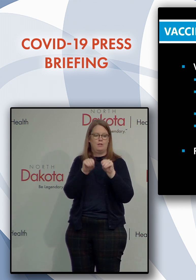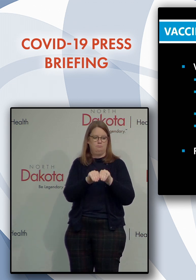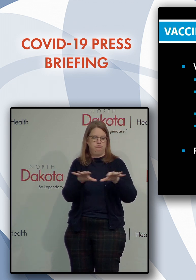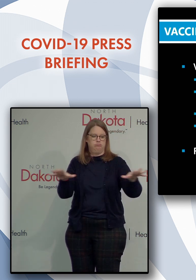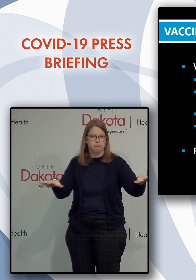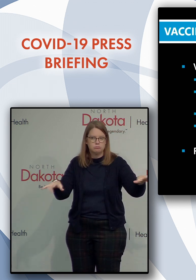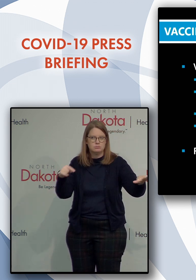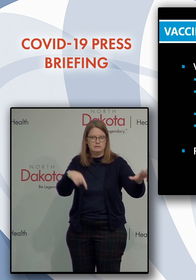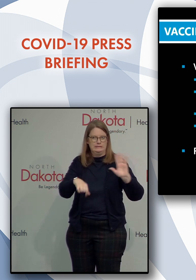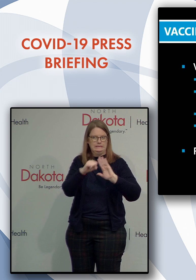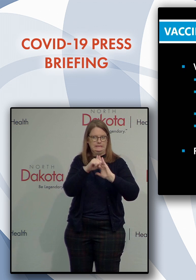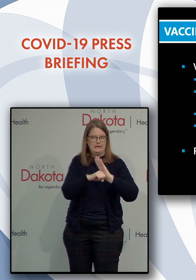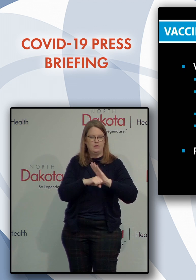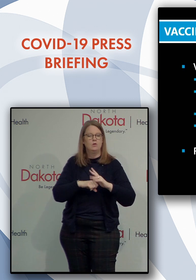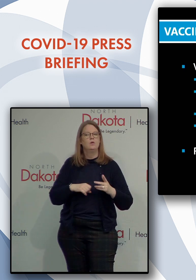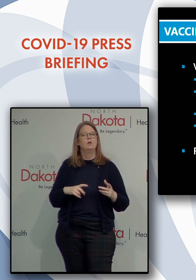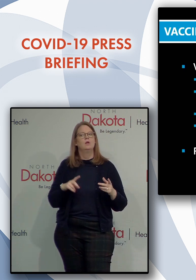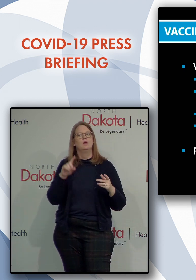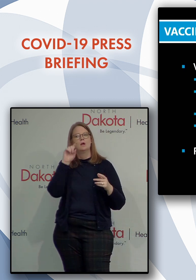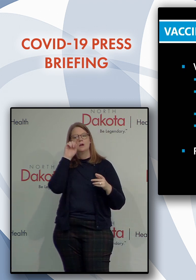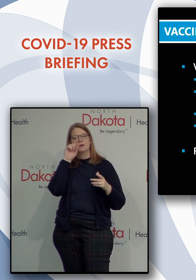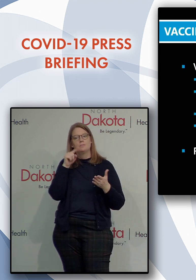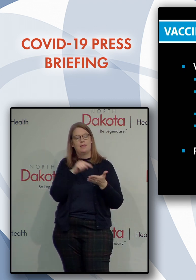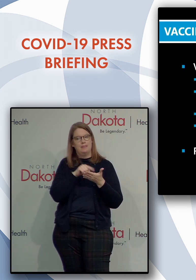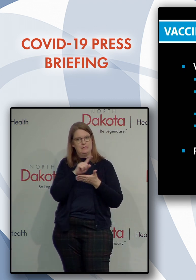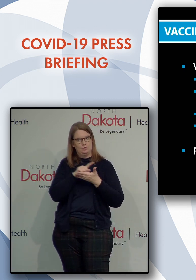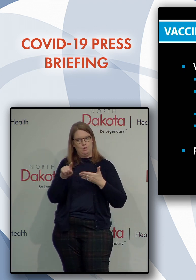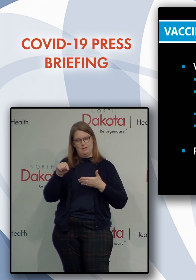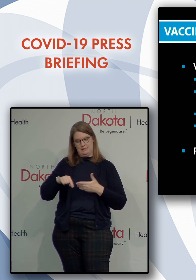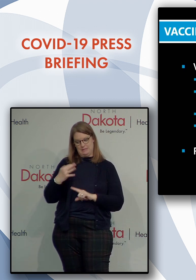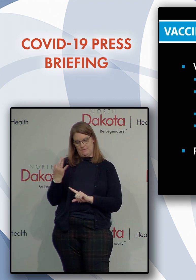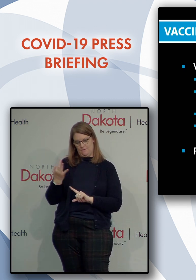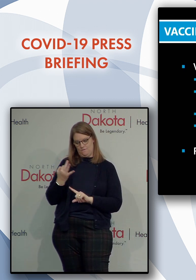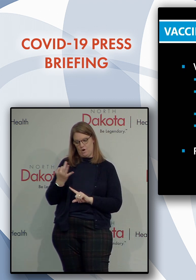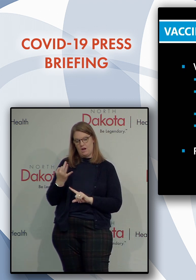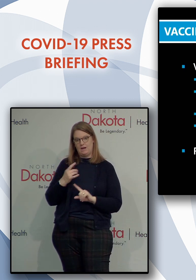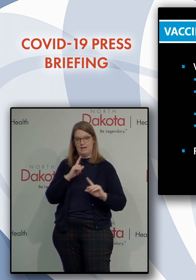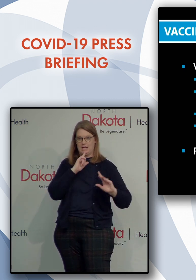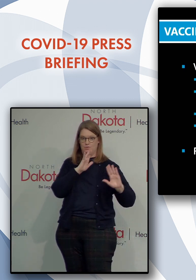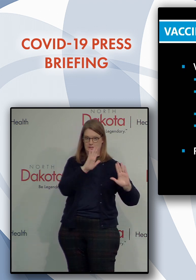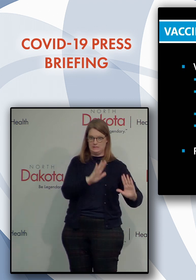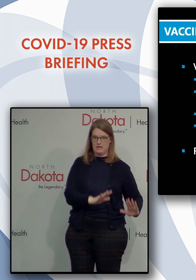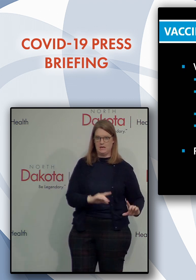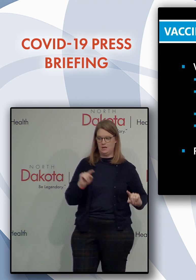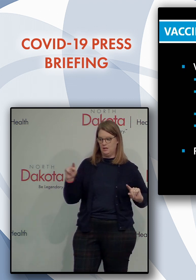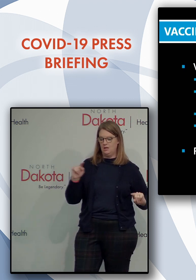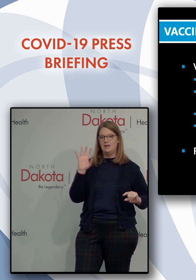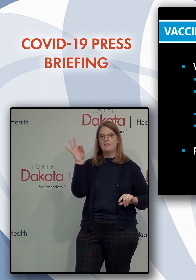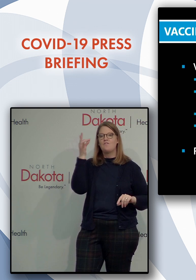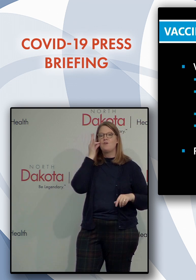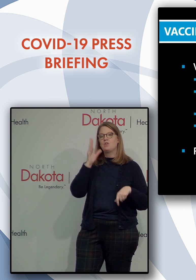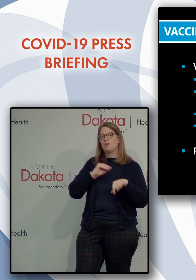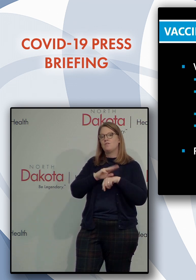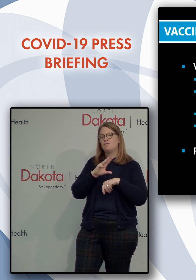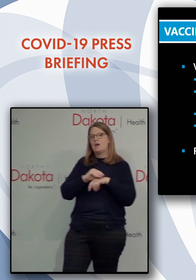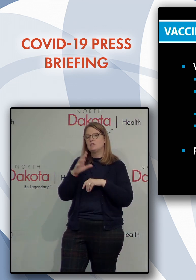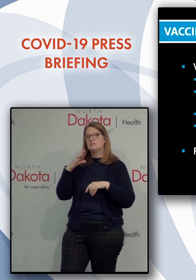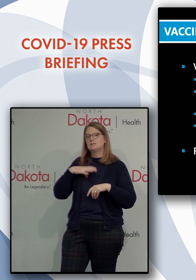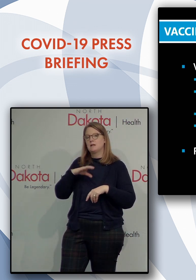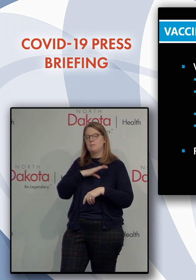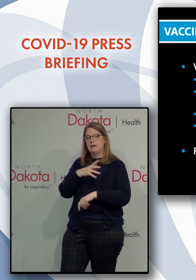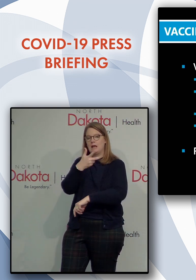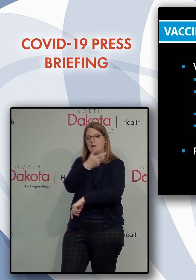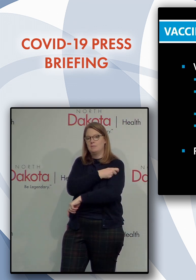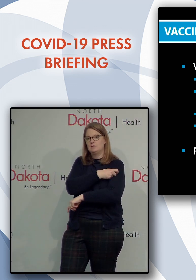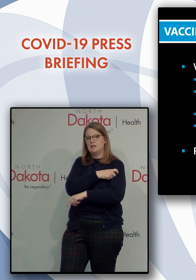Dakota. Also this week, on Friday and also on Sunday, the Federal Advisory Committee on Immunization